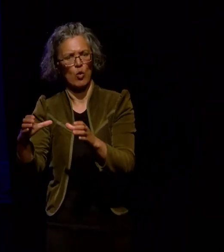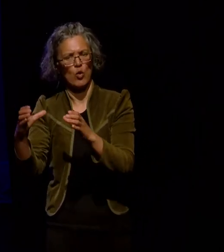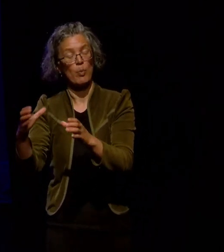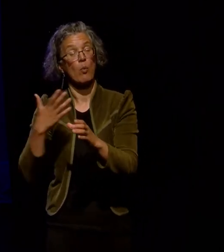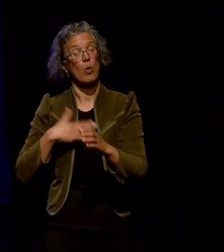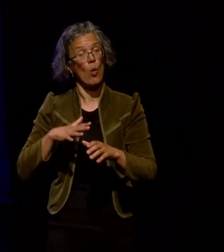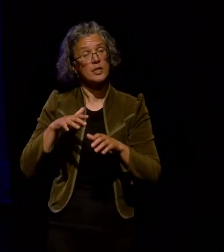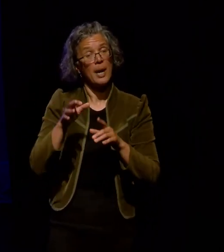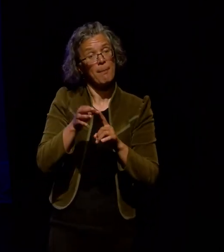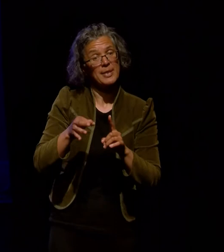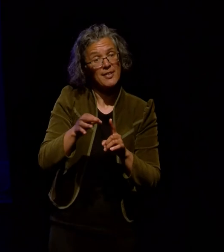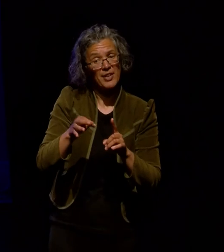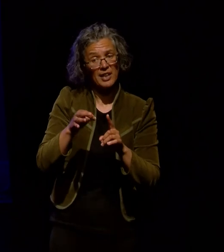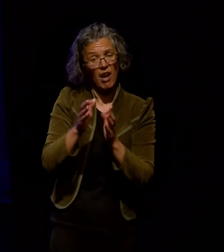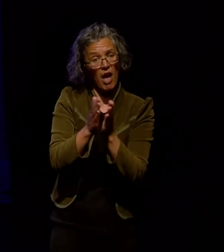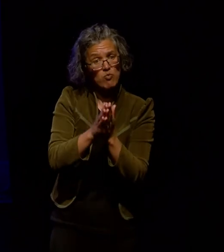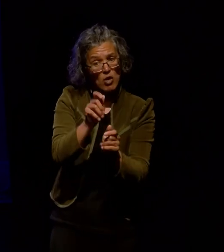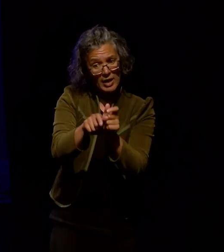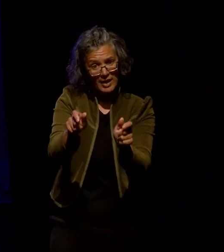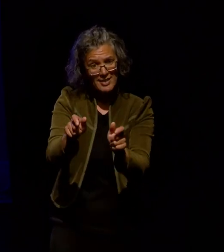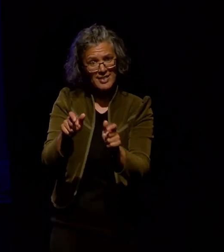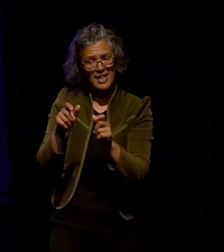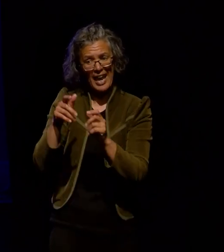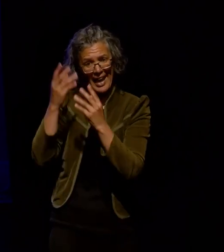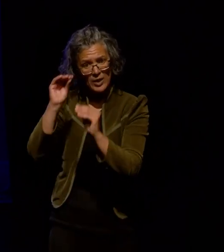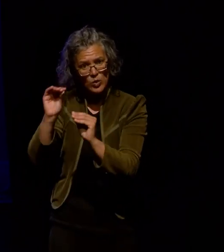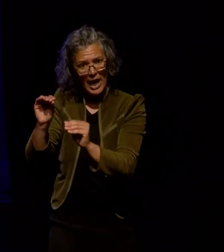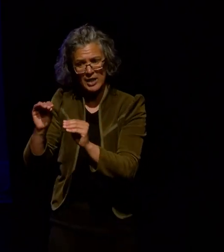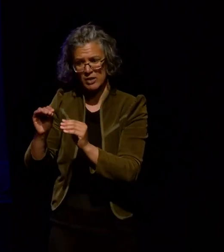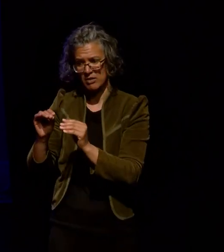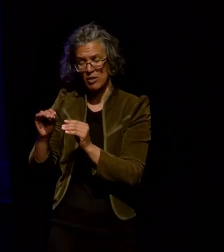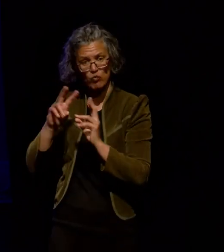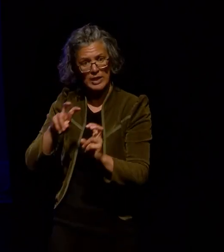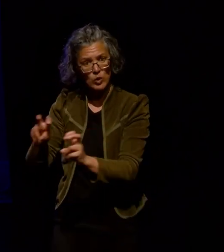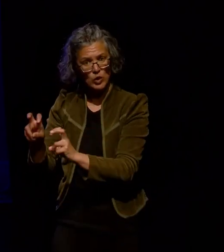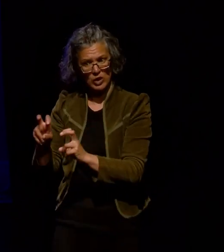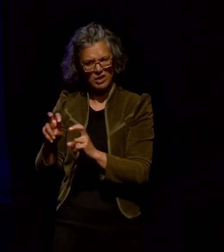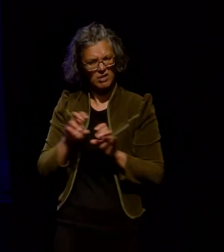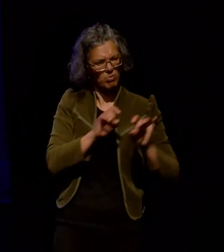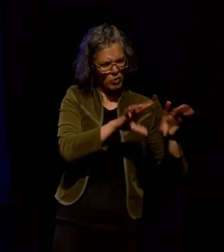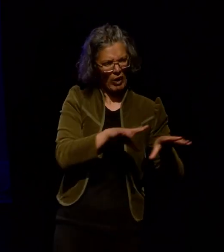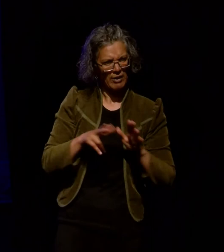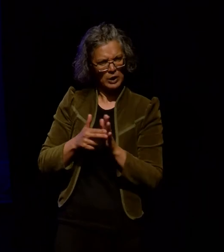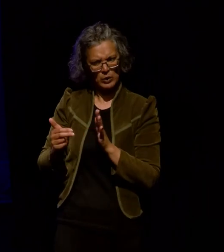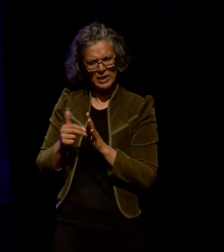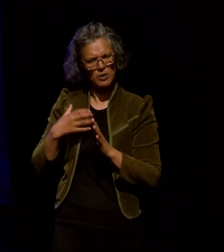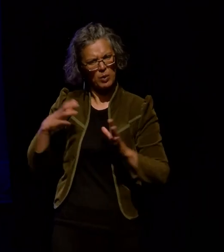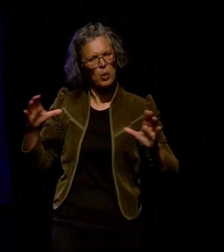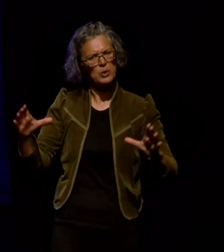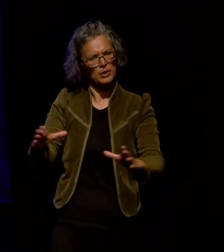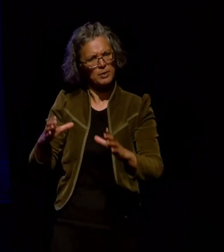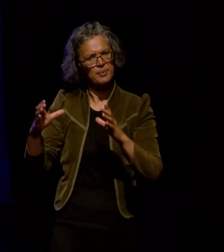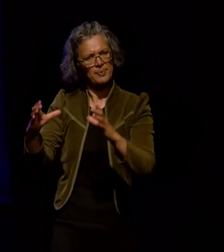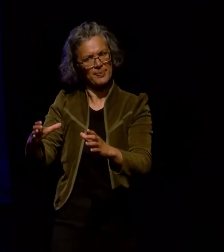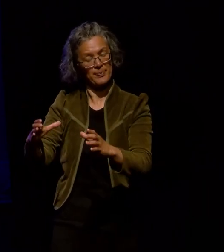archivists and librarians, educators and researchers from across the islands and in Australia and New Zealand. Our